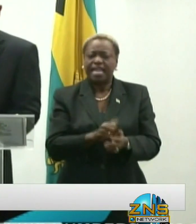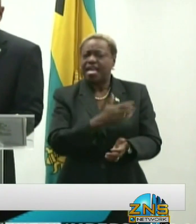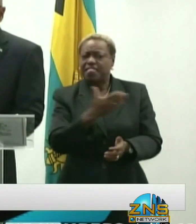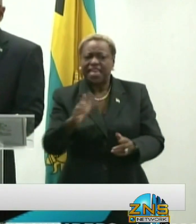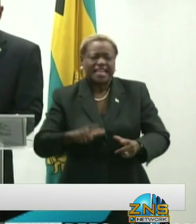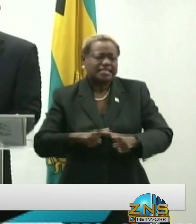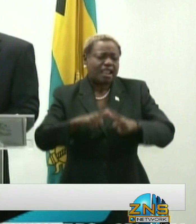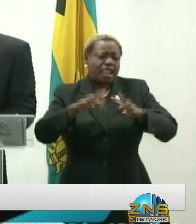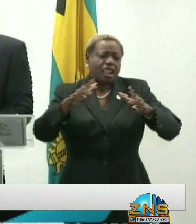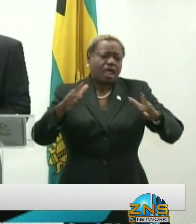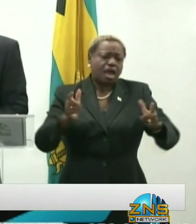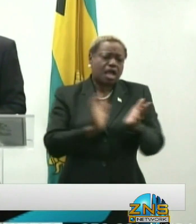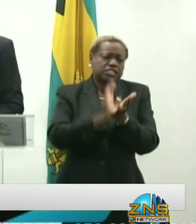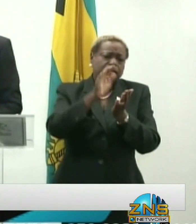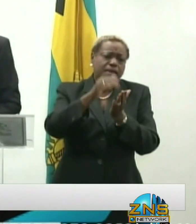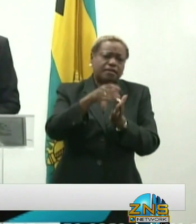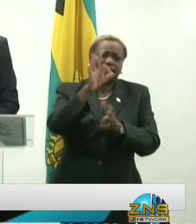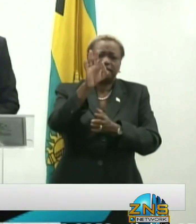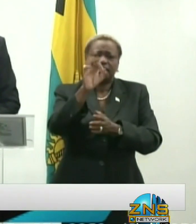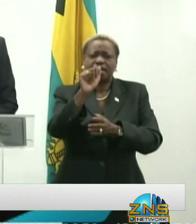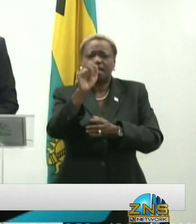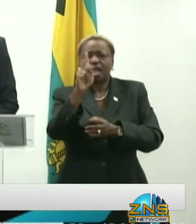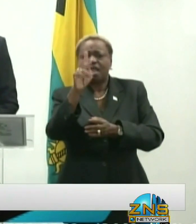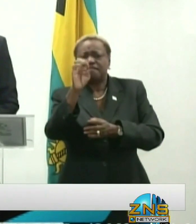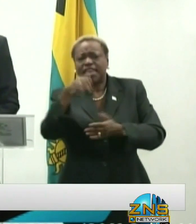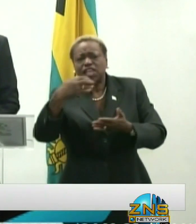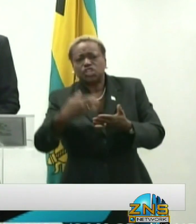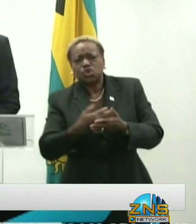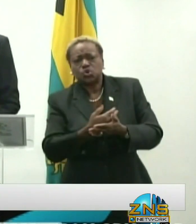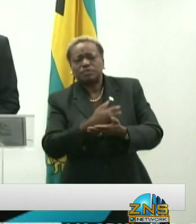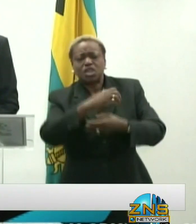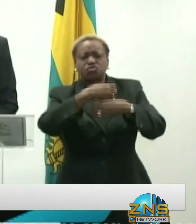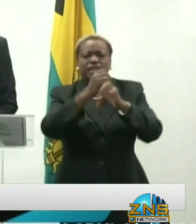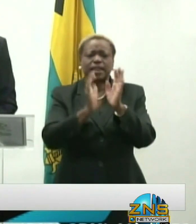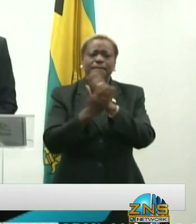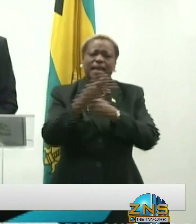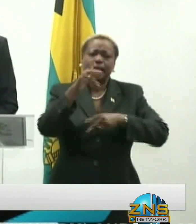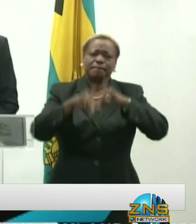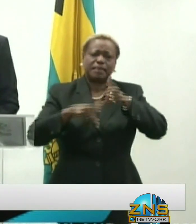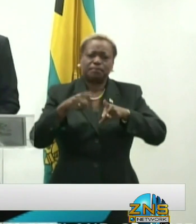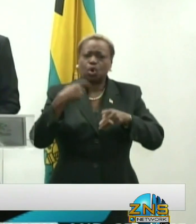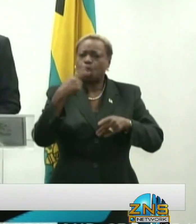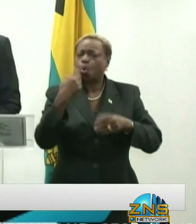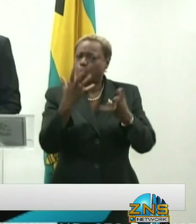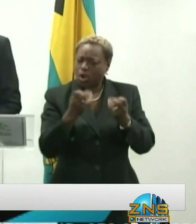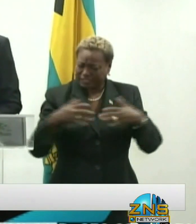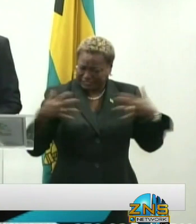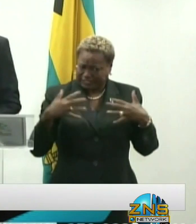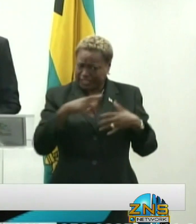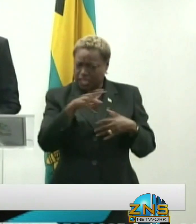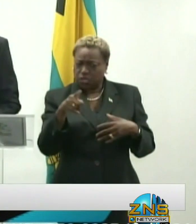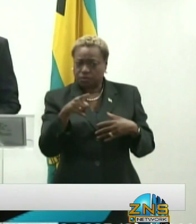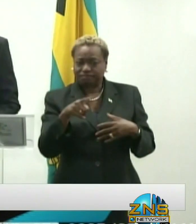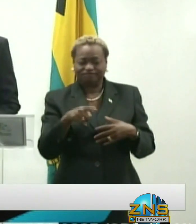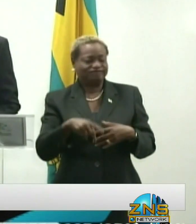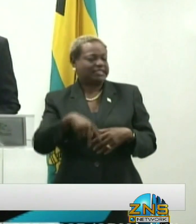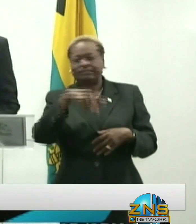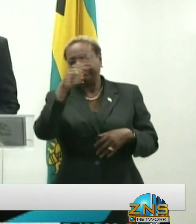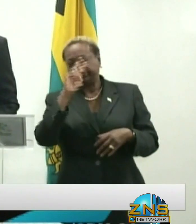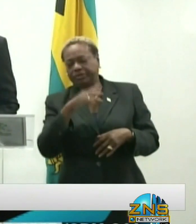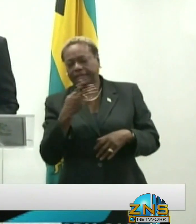There is a large amount of fake news being created by people who want to scare you. Ignore